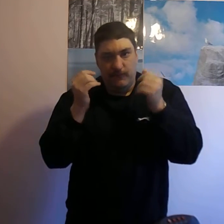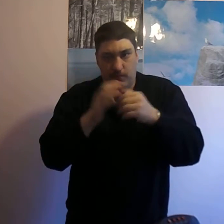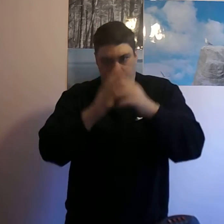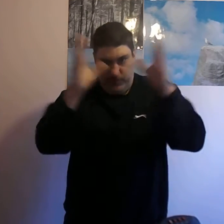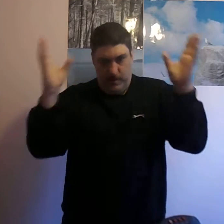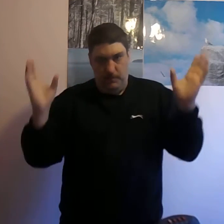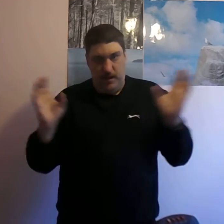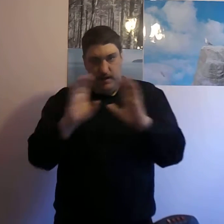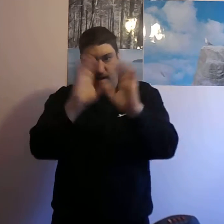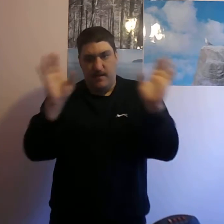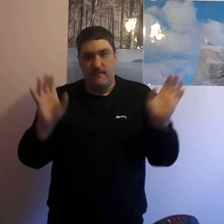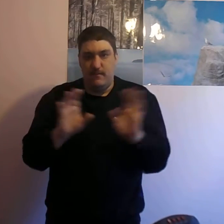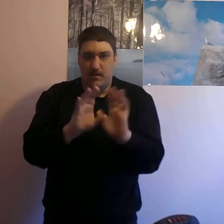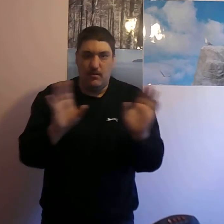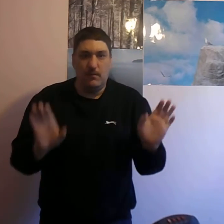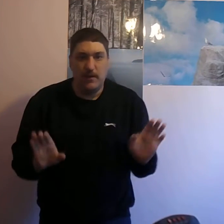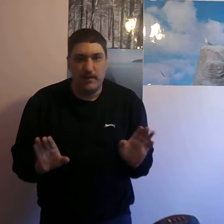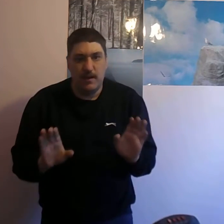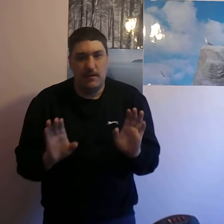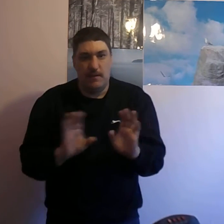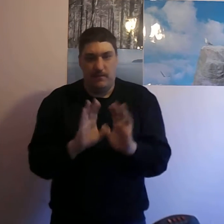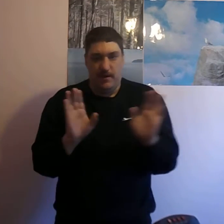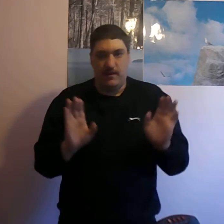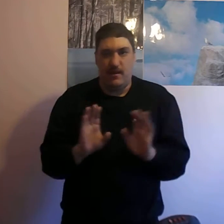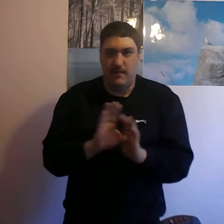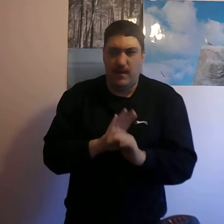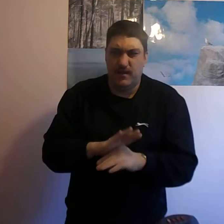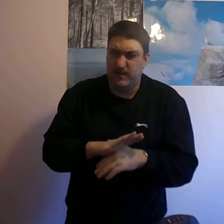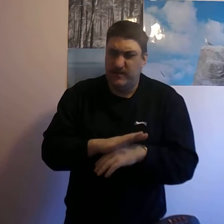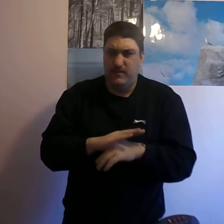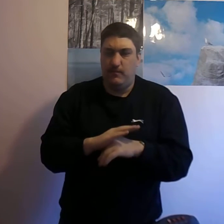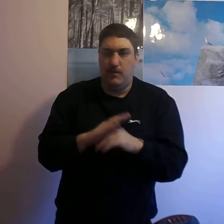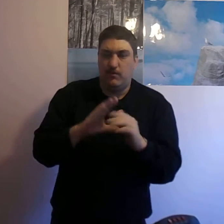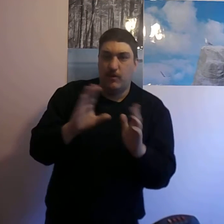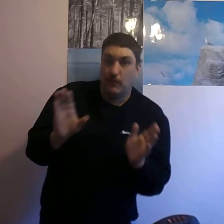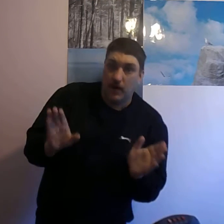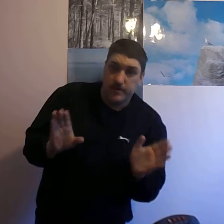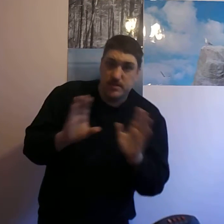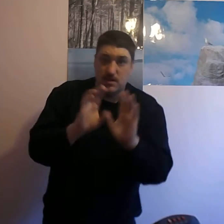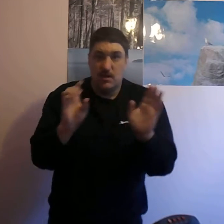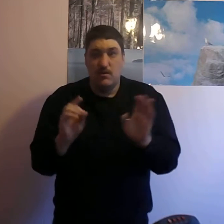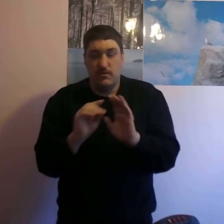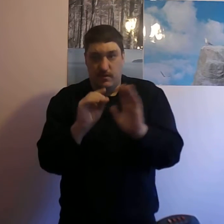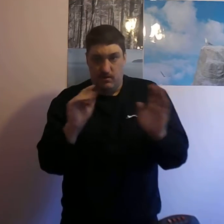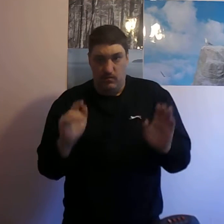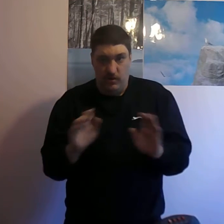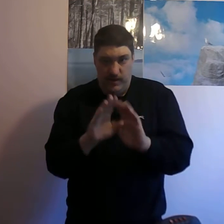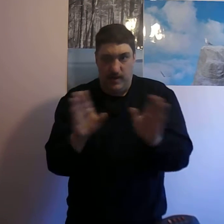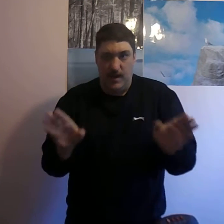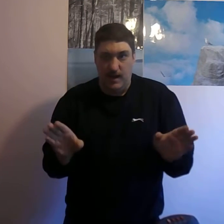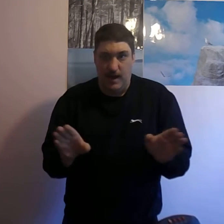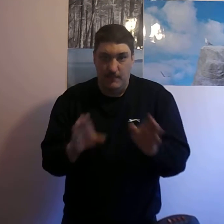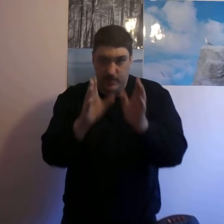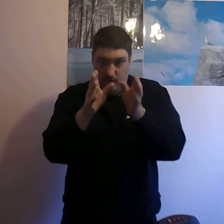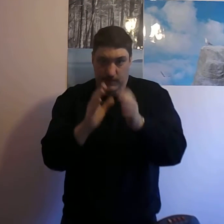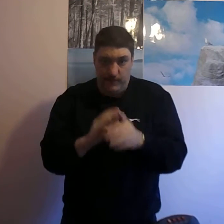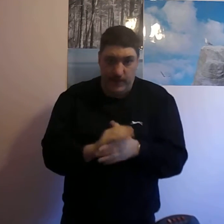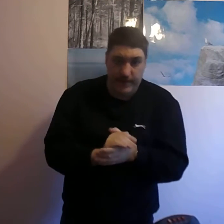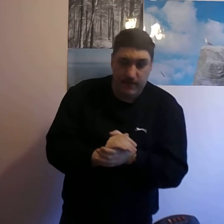from this big disaster. That's all I'm going to say about the big disaster. Like I said, I don't want to spoil too much. So what exactly happened, you'll have to find out